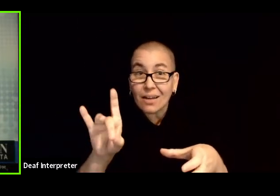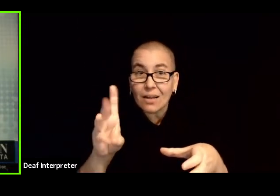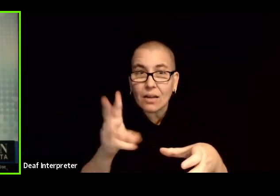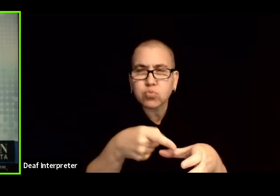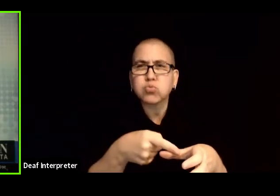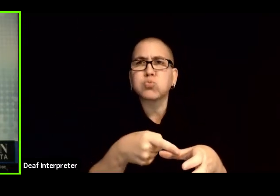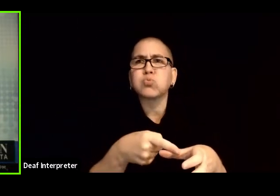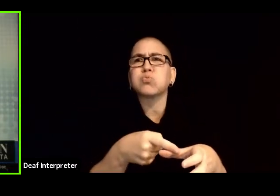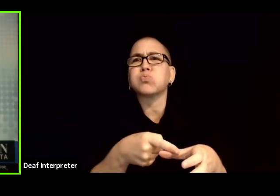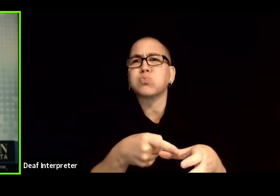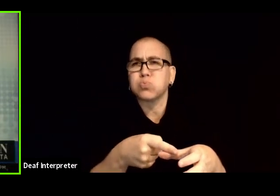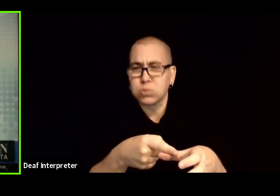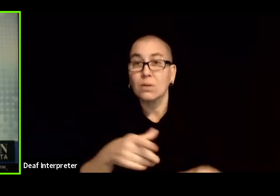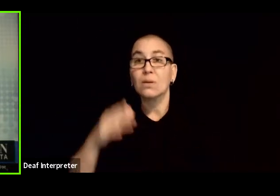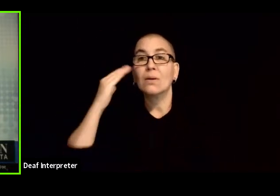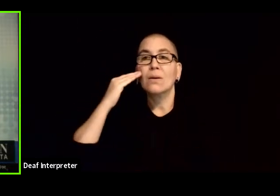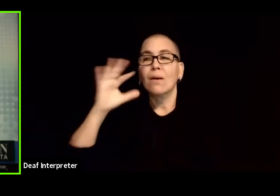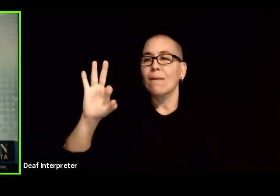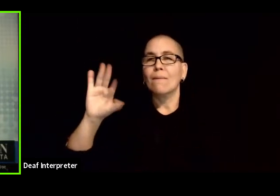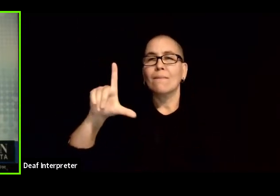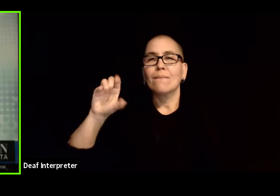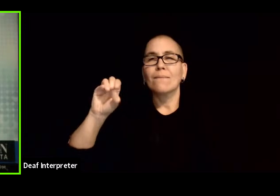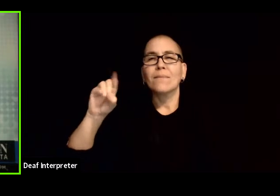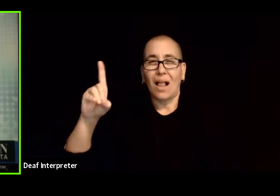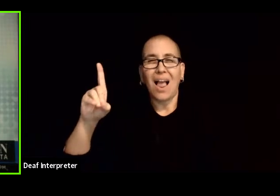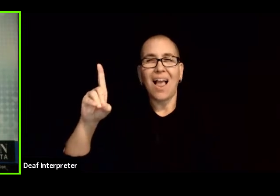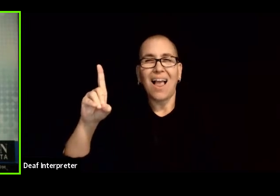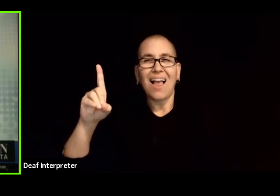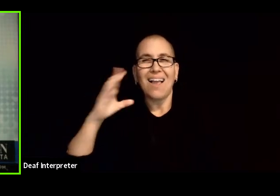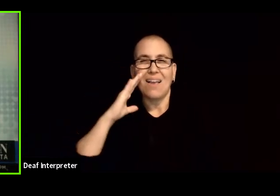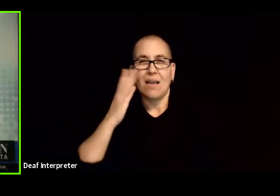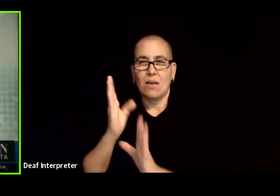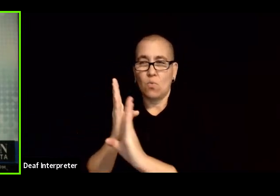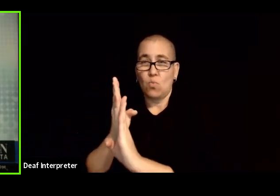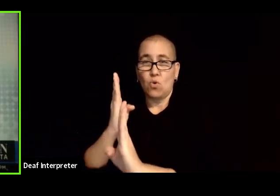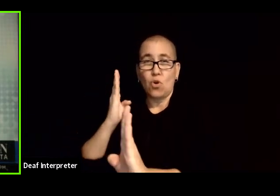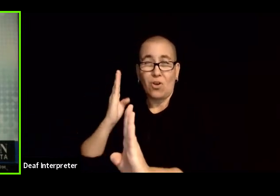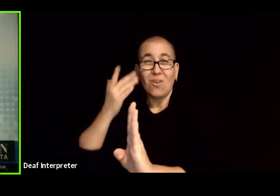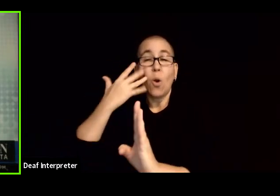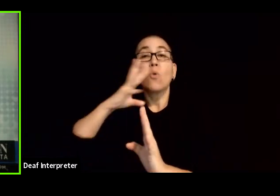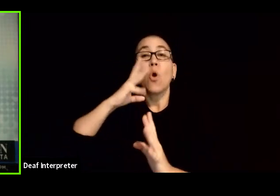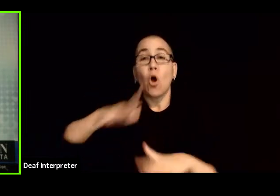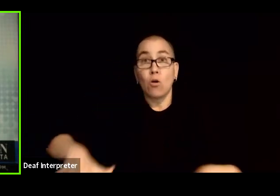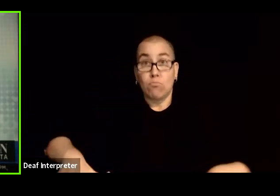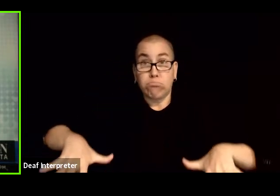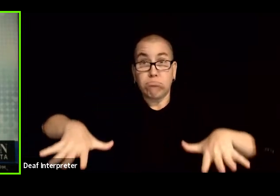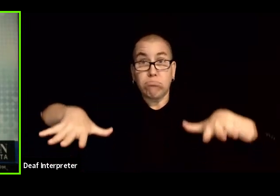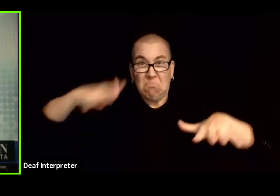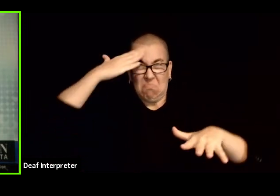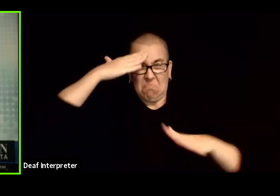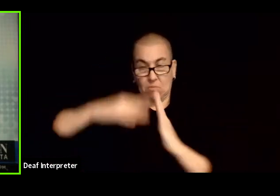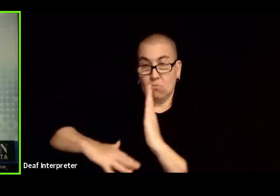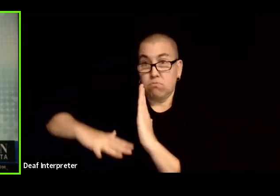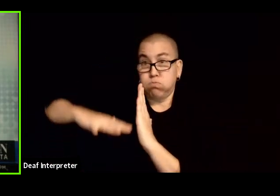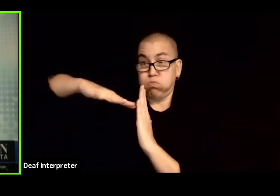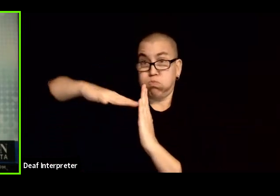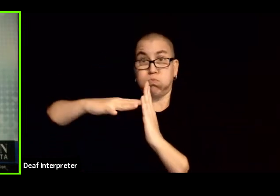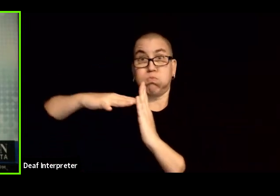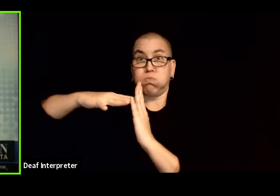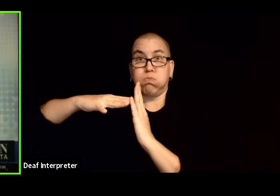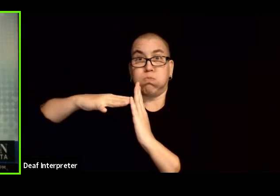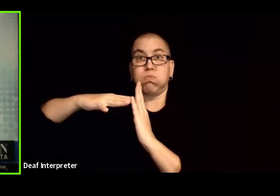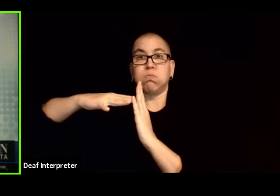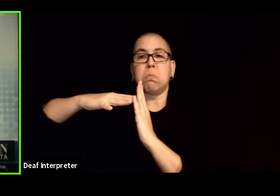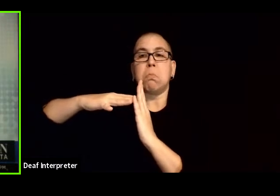rise high enough, we'll still have big problems. We need Minnesotans to act now to slow the spread of COVID-19 in